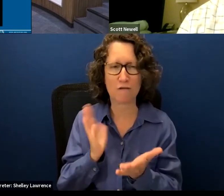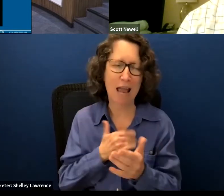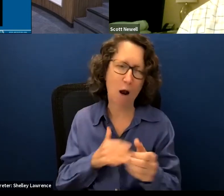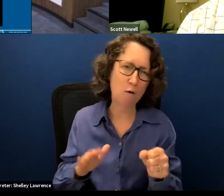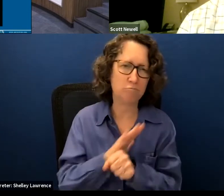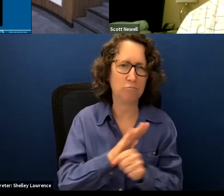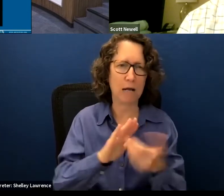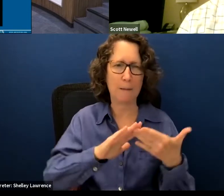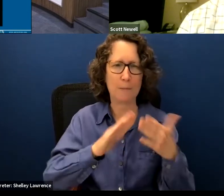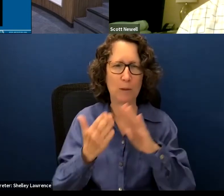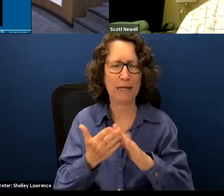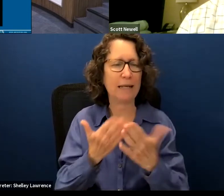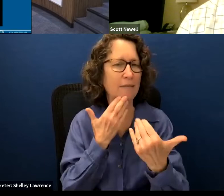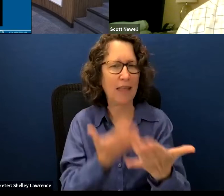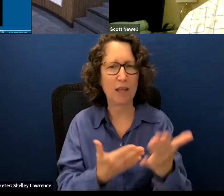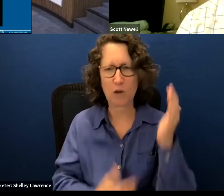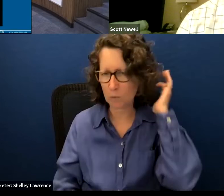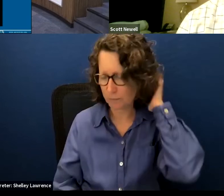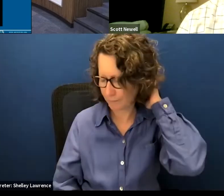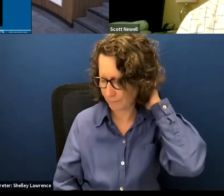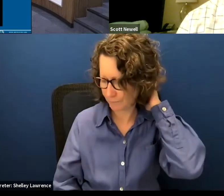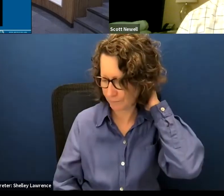entire community. Thank you.